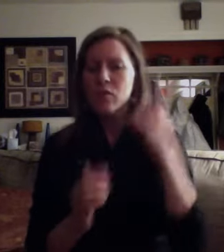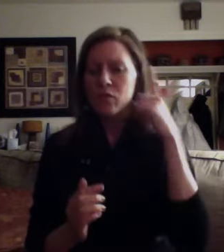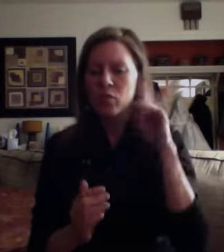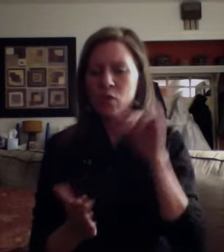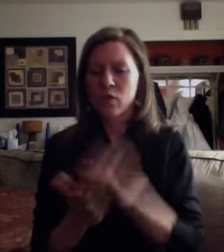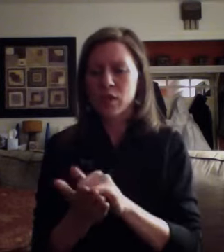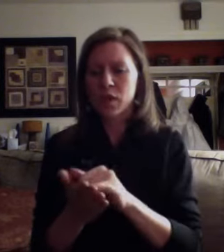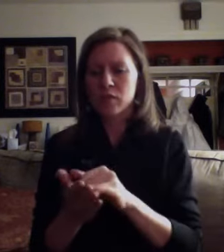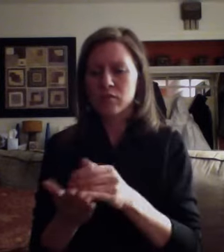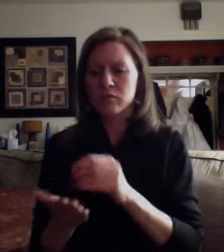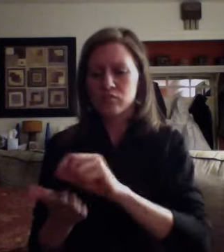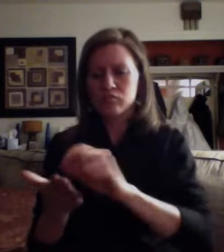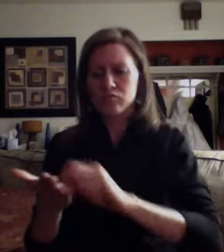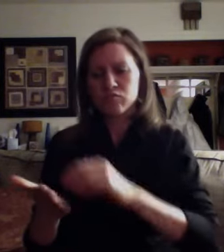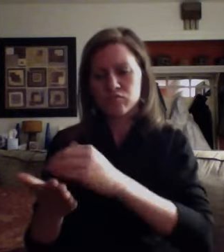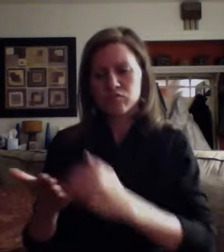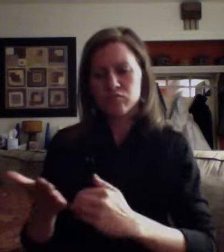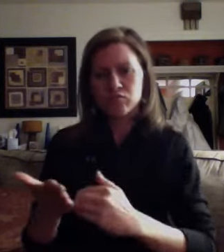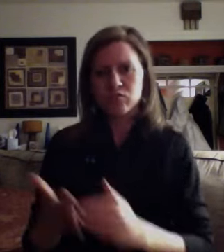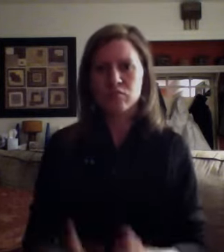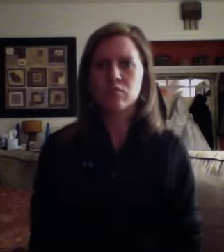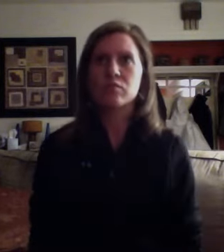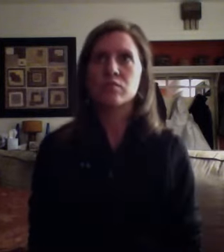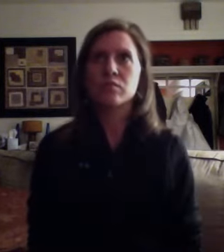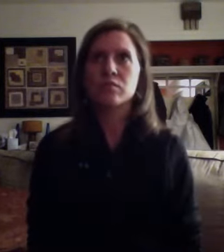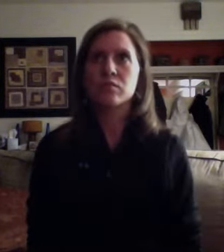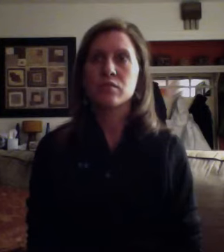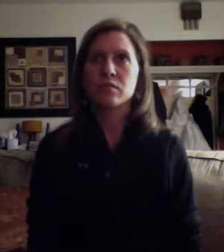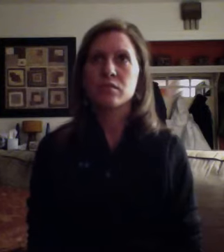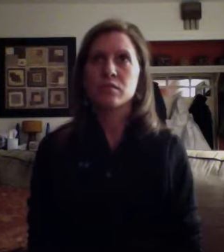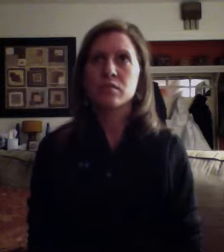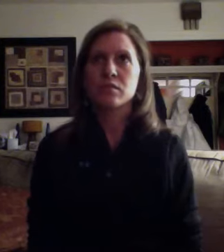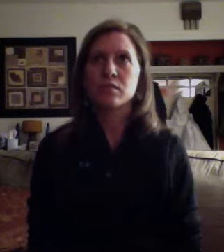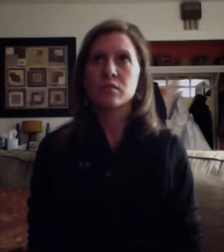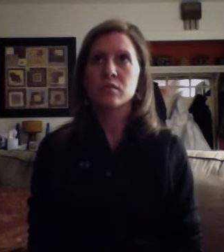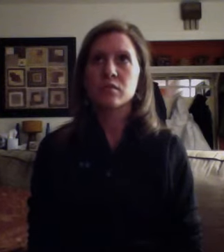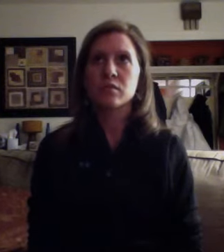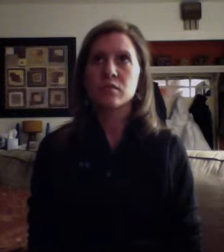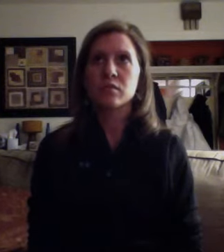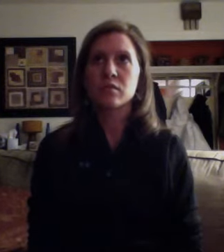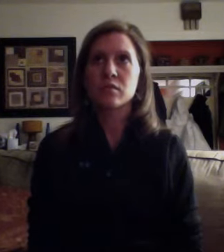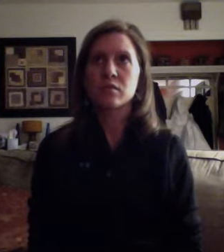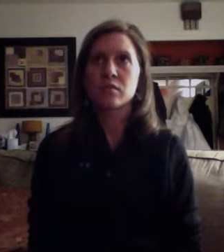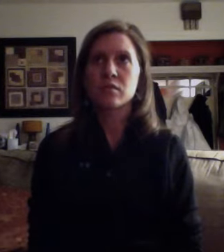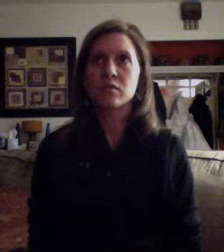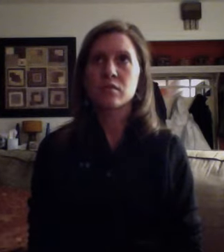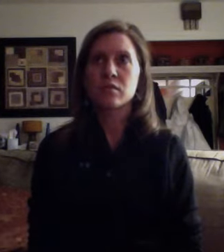And so that's essentially my preparation. So I make sure I read the readings and I make sure I have the symbol ready.